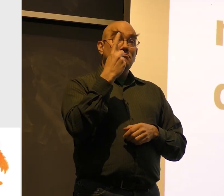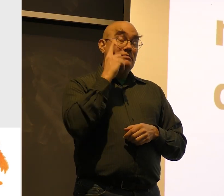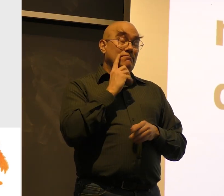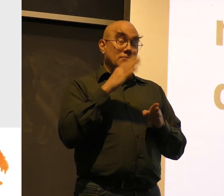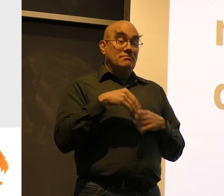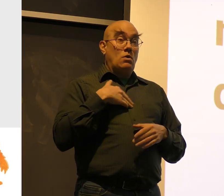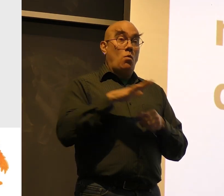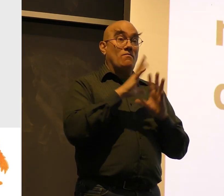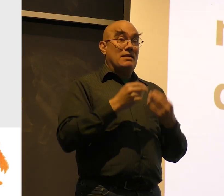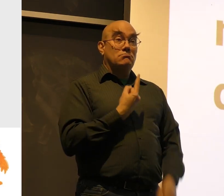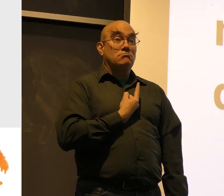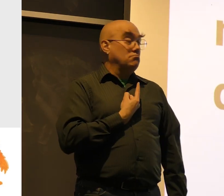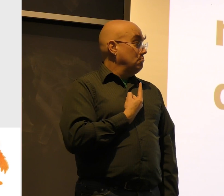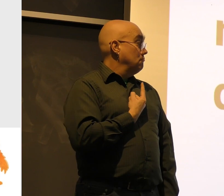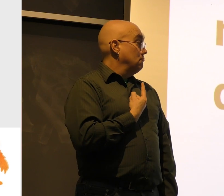up. In my whole family.